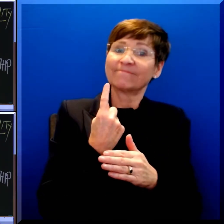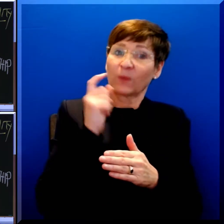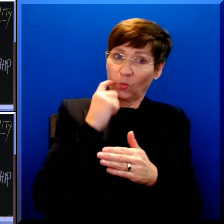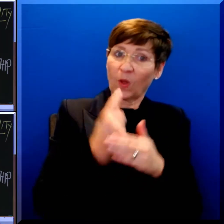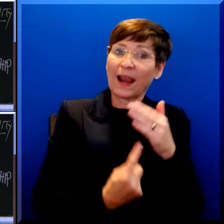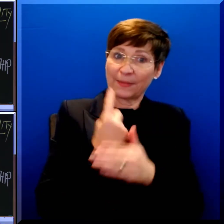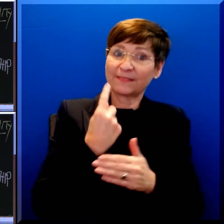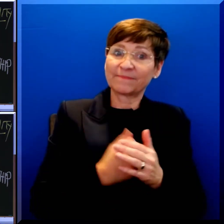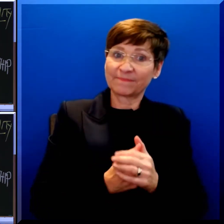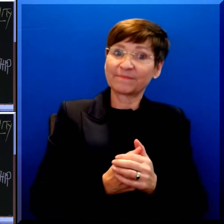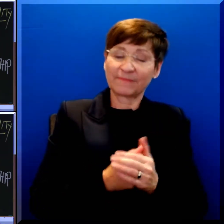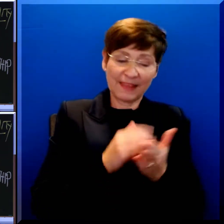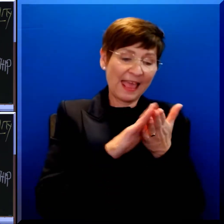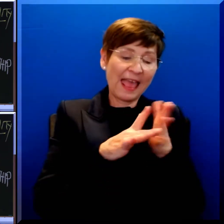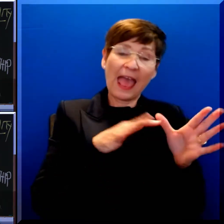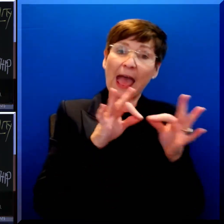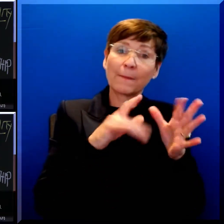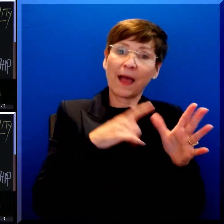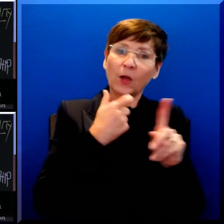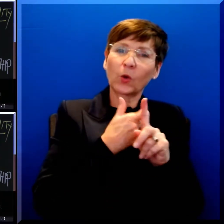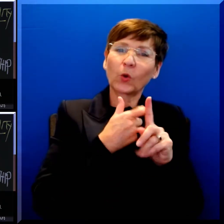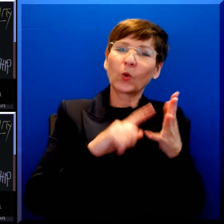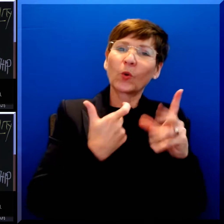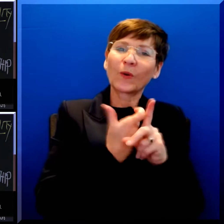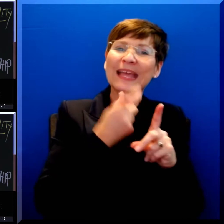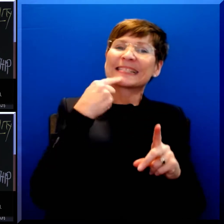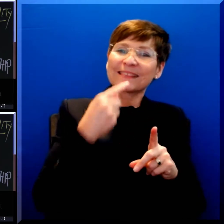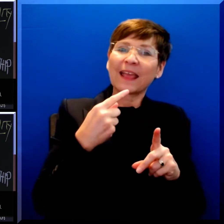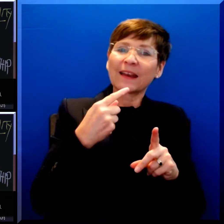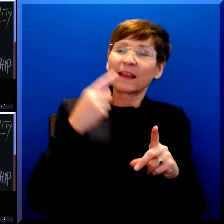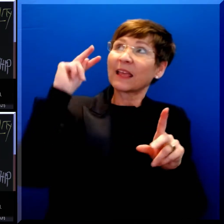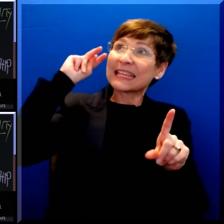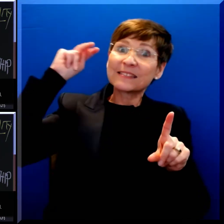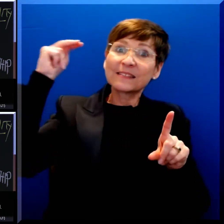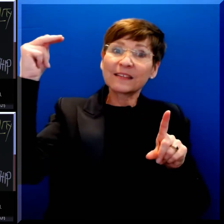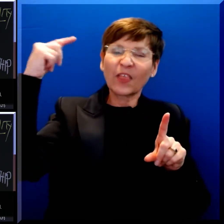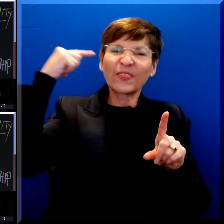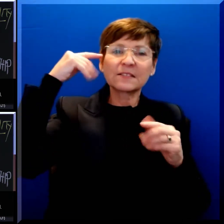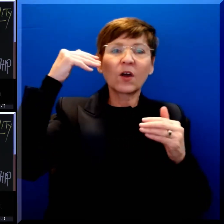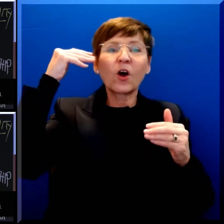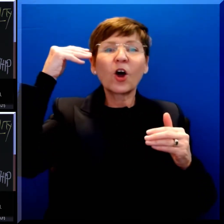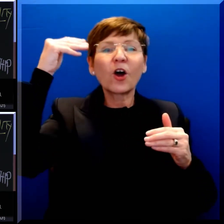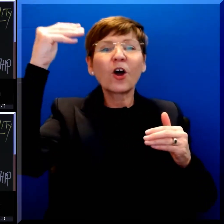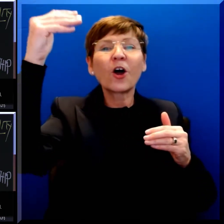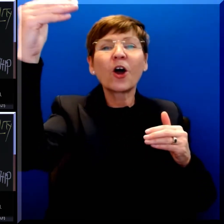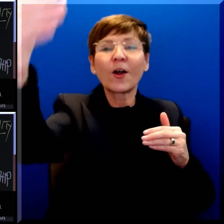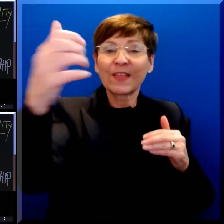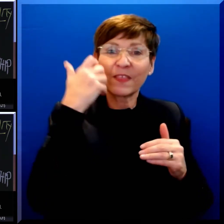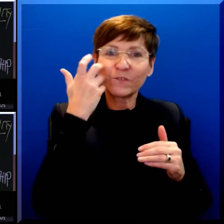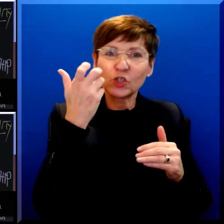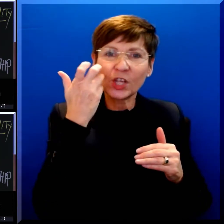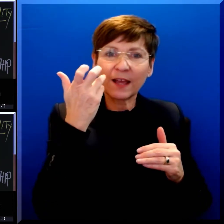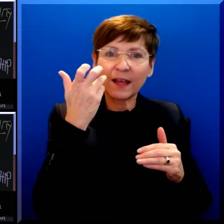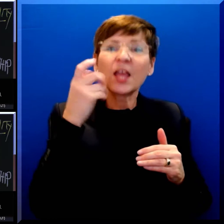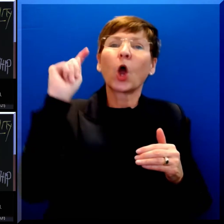justice. Look at what Habakkuk says. He says, the vision is for a future time. It describes the end. And listen, it